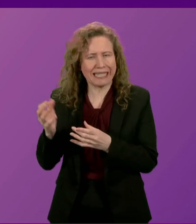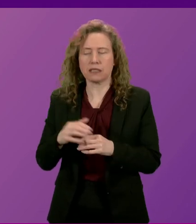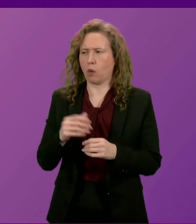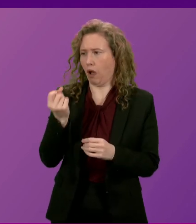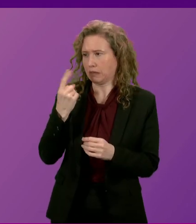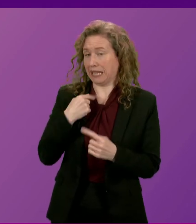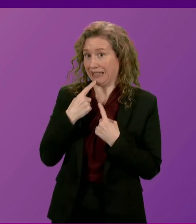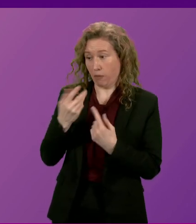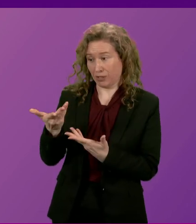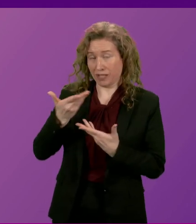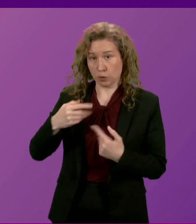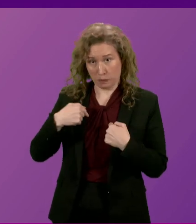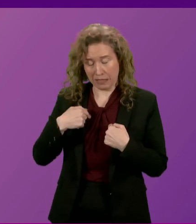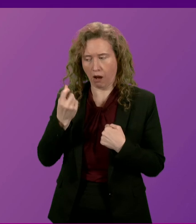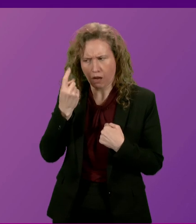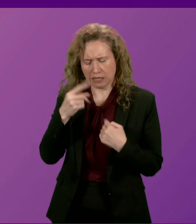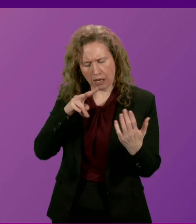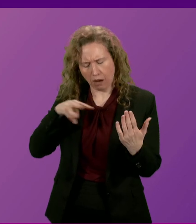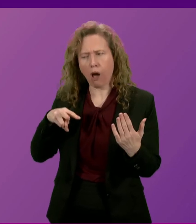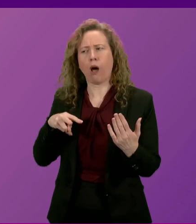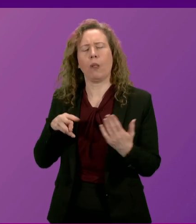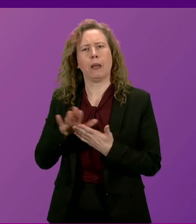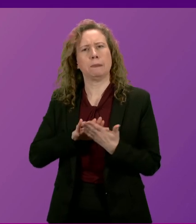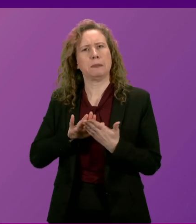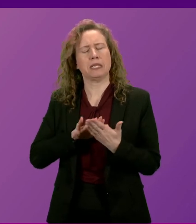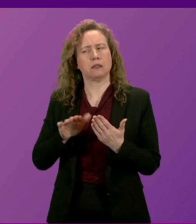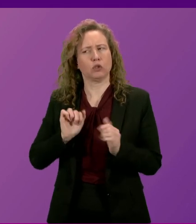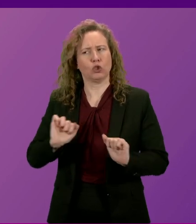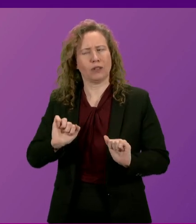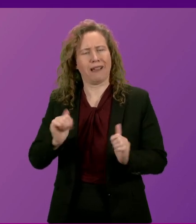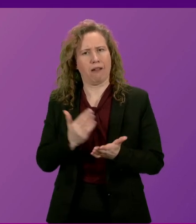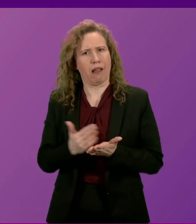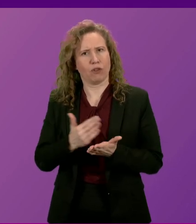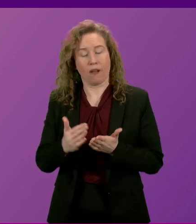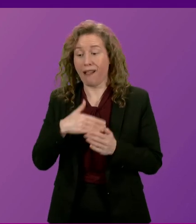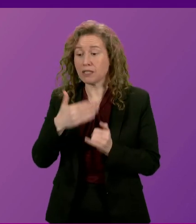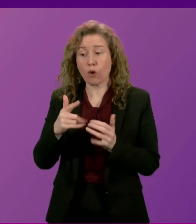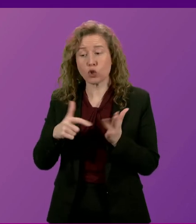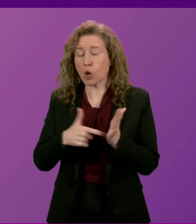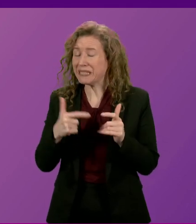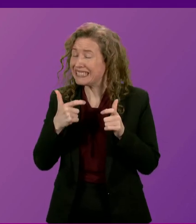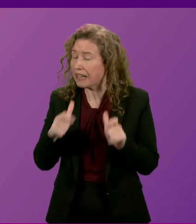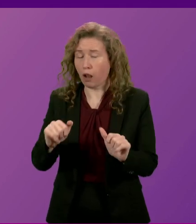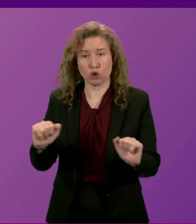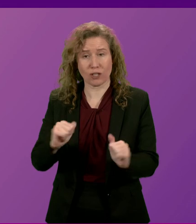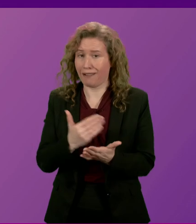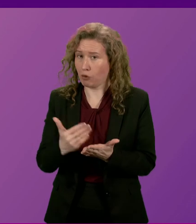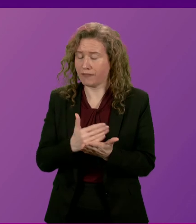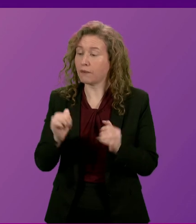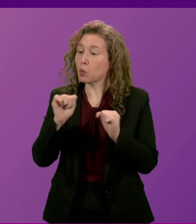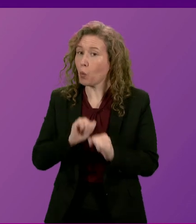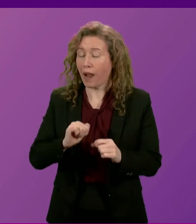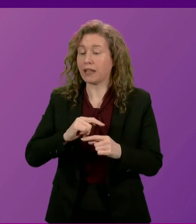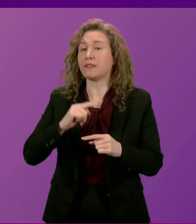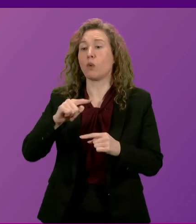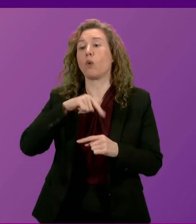has been made available to me that some of that will not be clarified in the budget at the end of October, but may have to wait for the spending review that